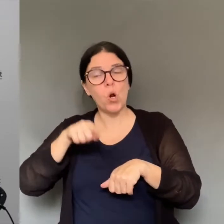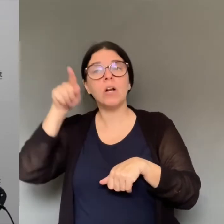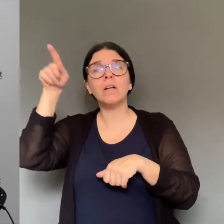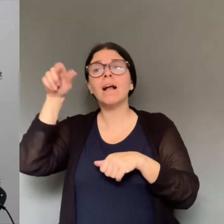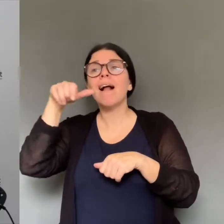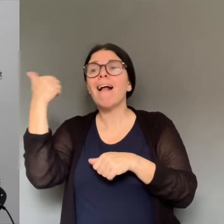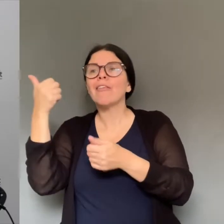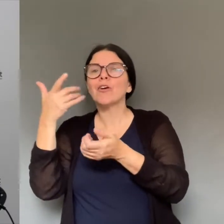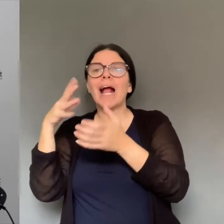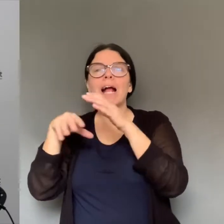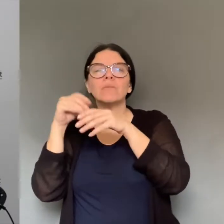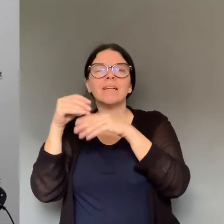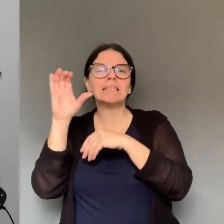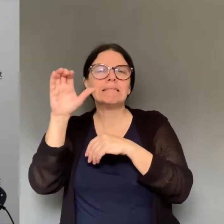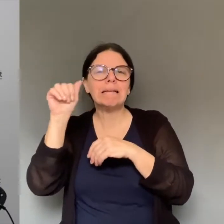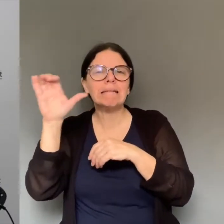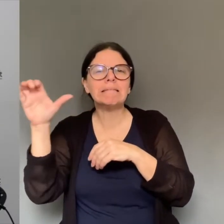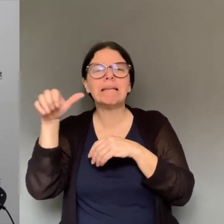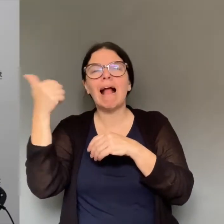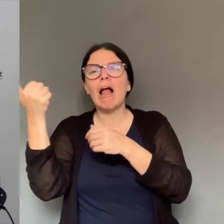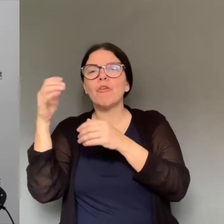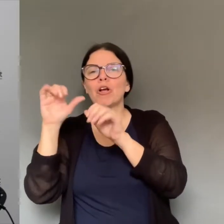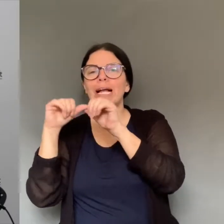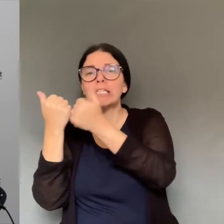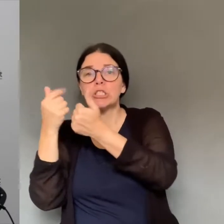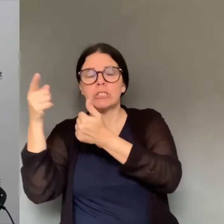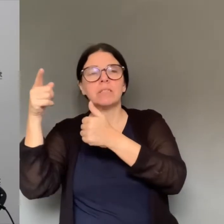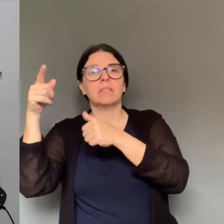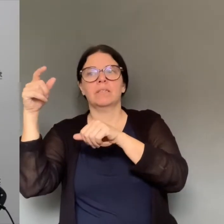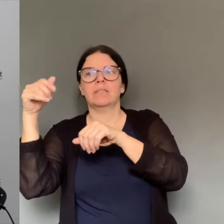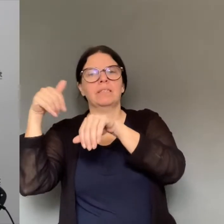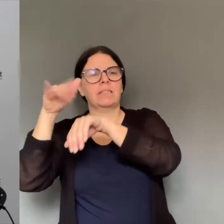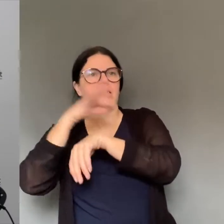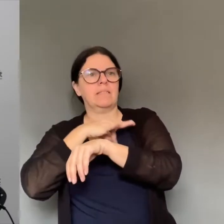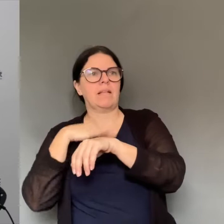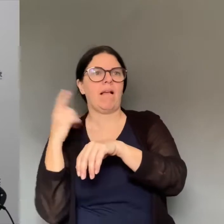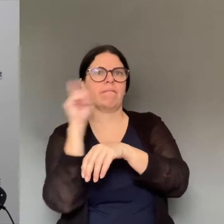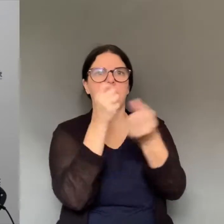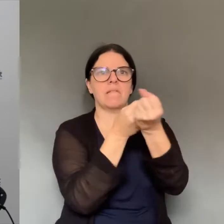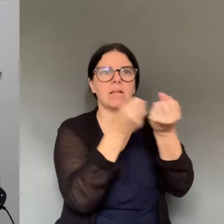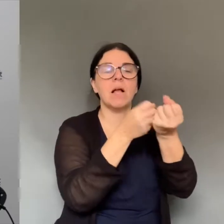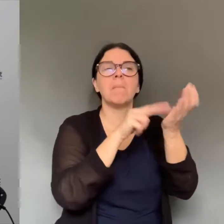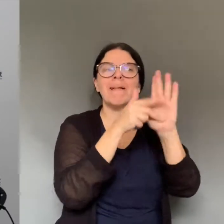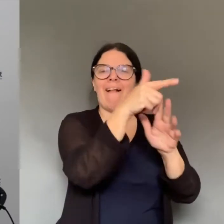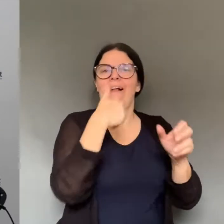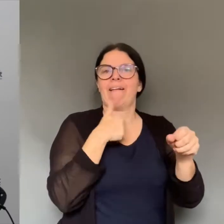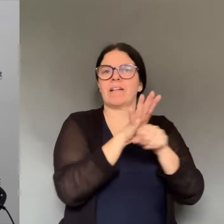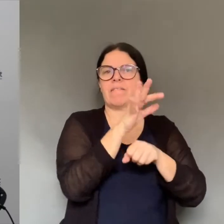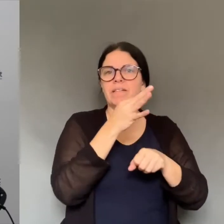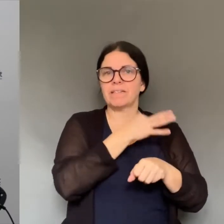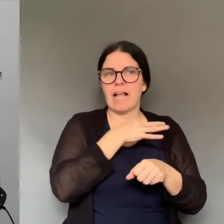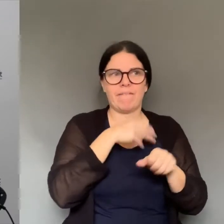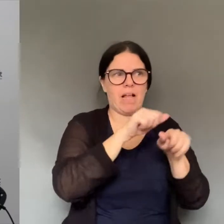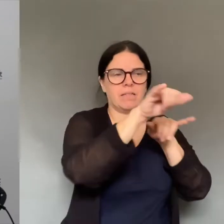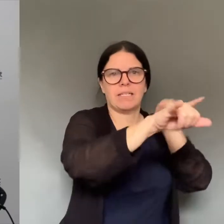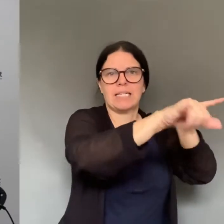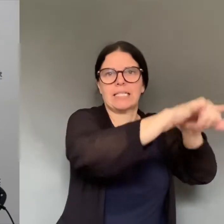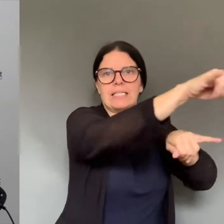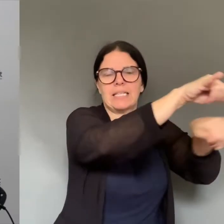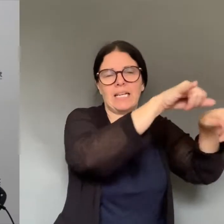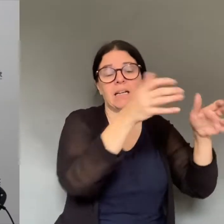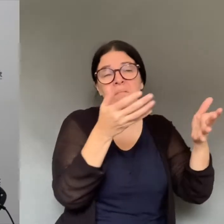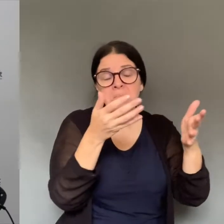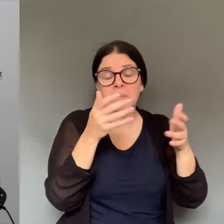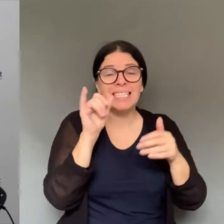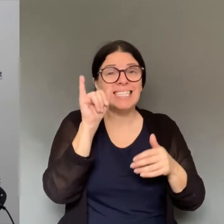with this order to send staffing directly to those homes. And that's the first option that we're looking for. And